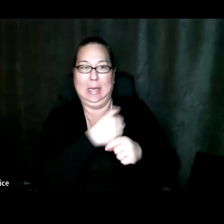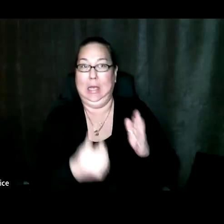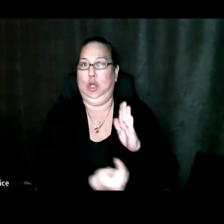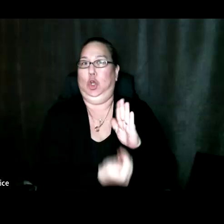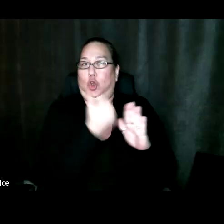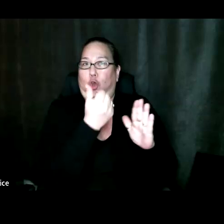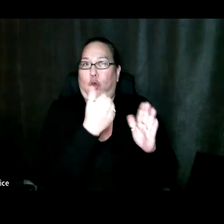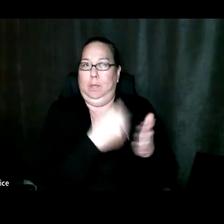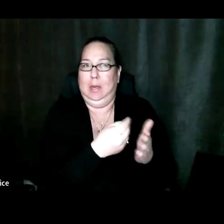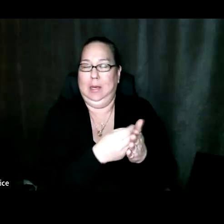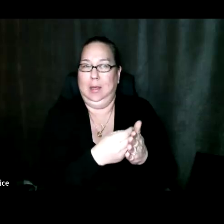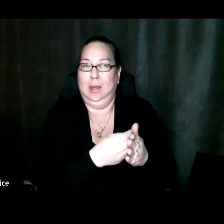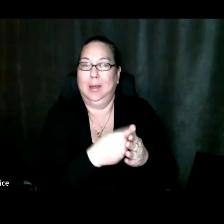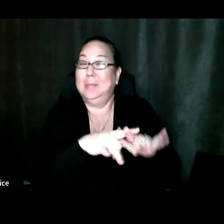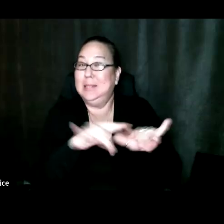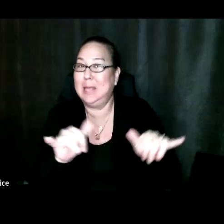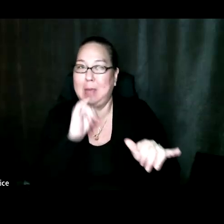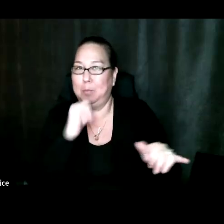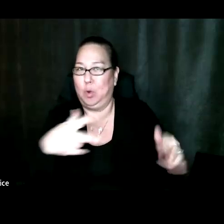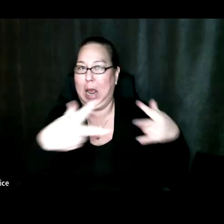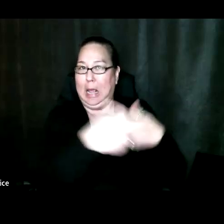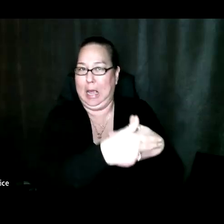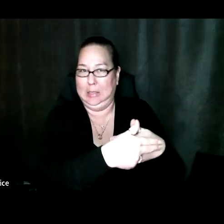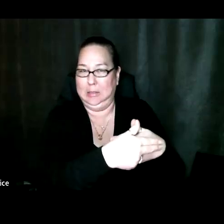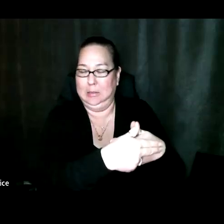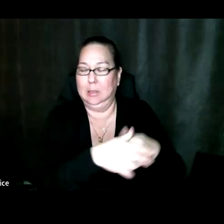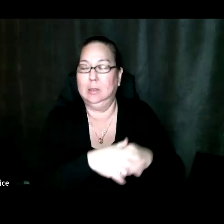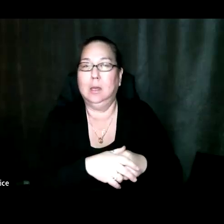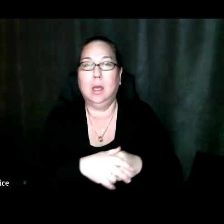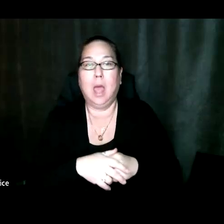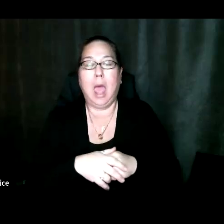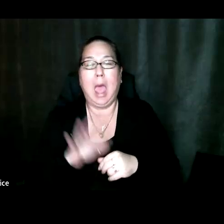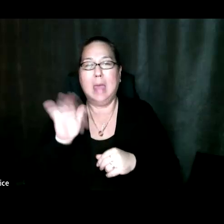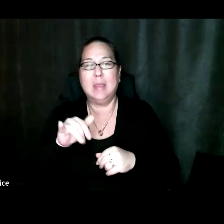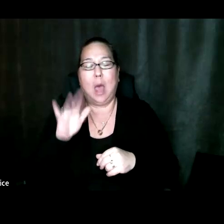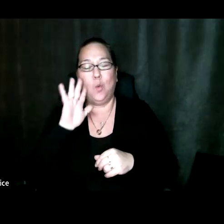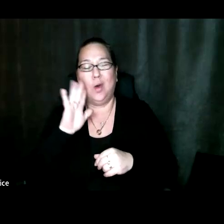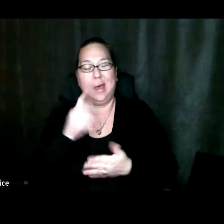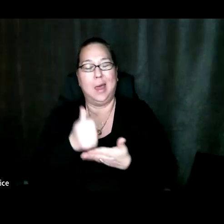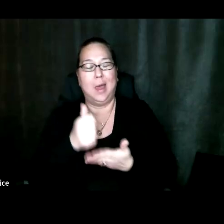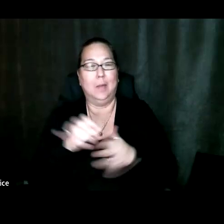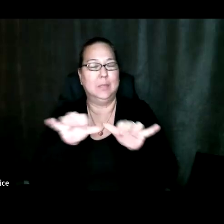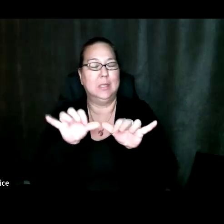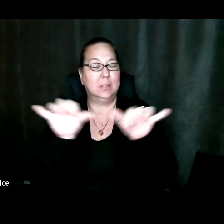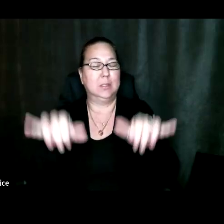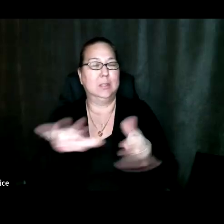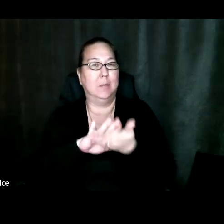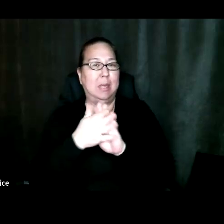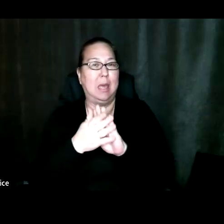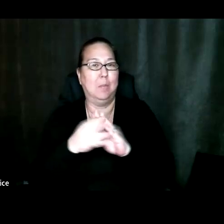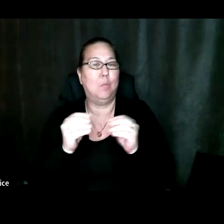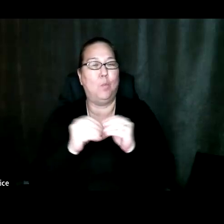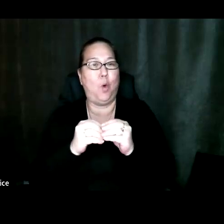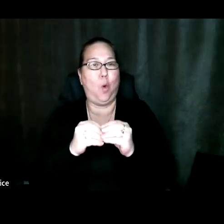not cut. And we think that'll help us bring the system into balance into this new sort of reimagined school